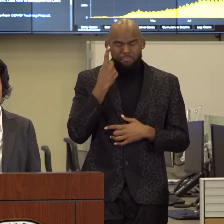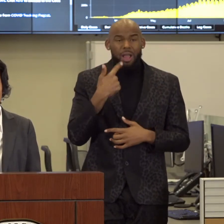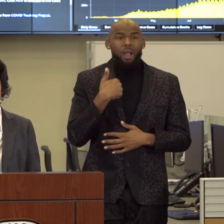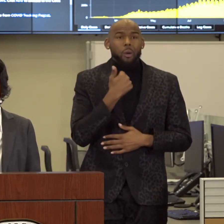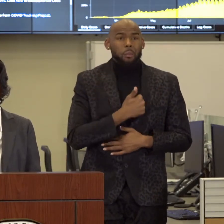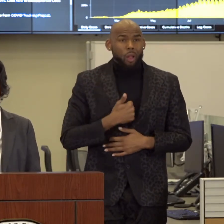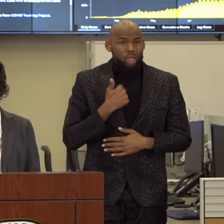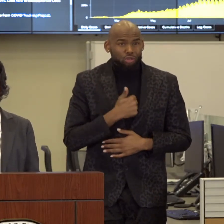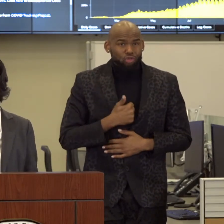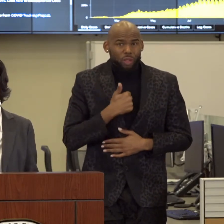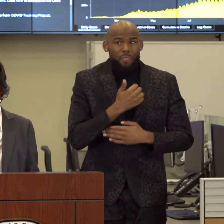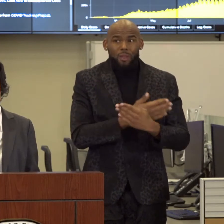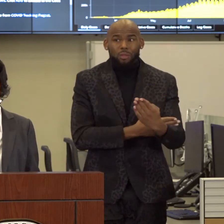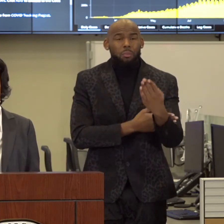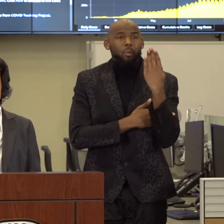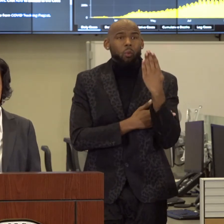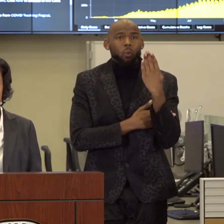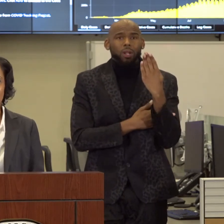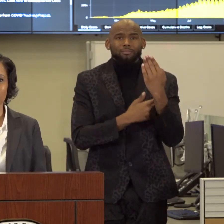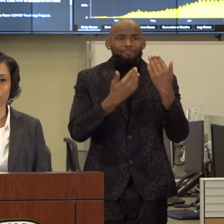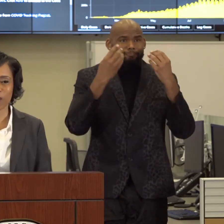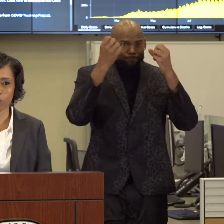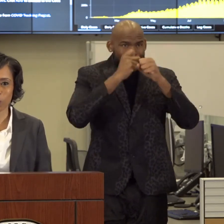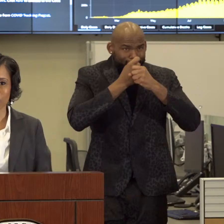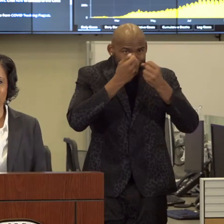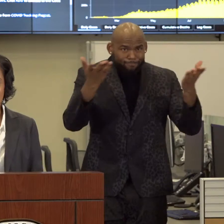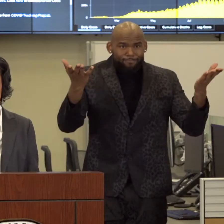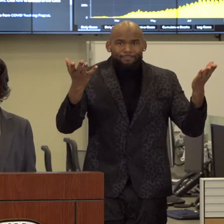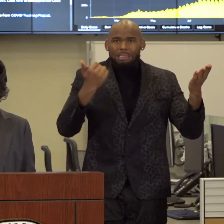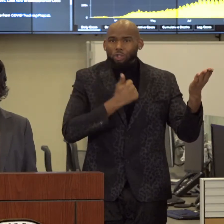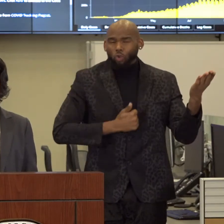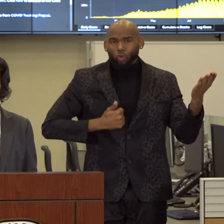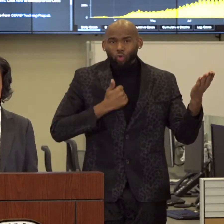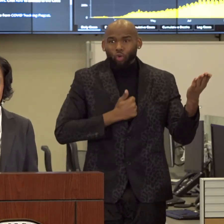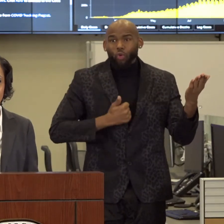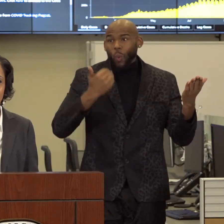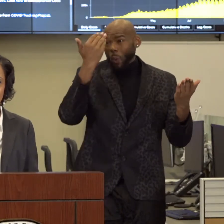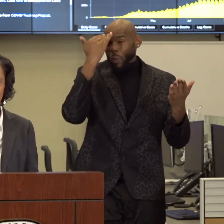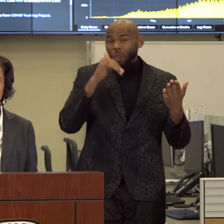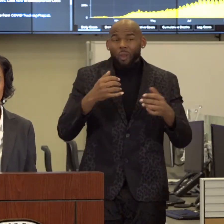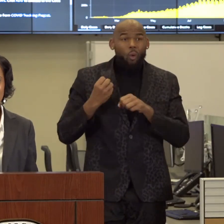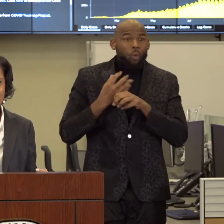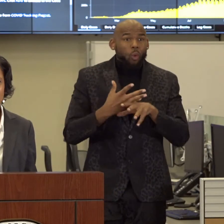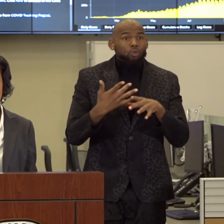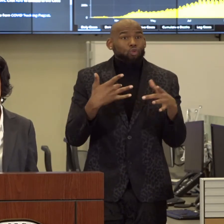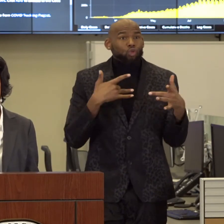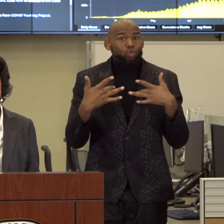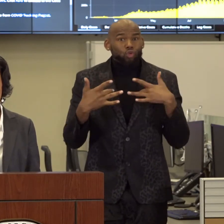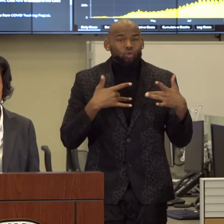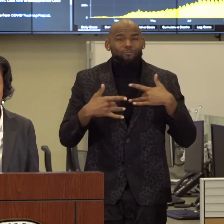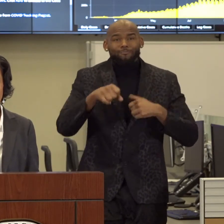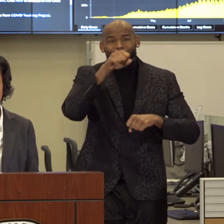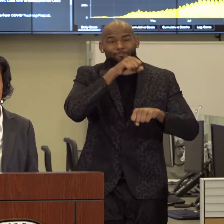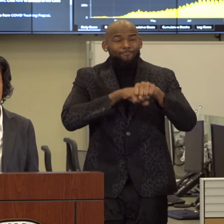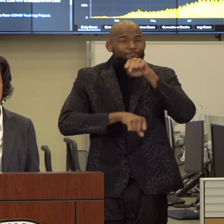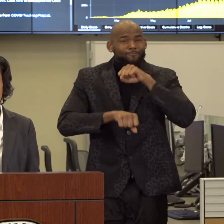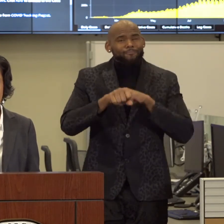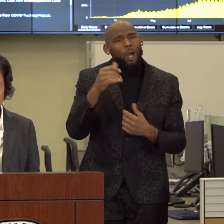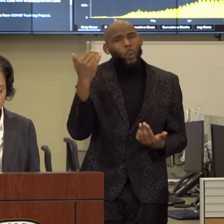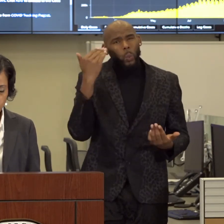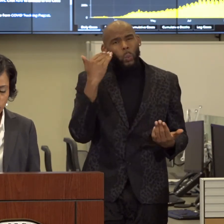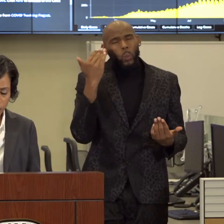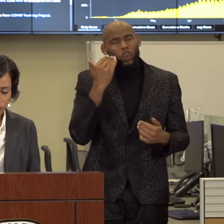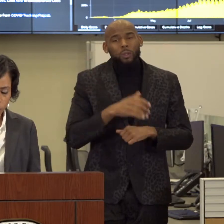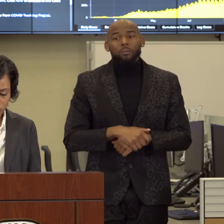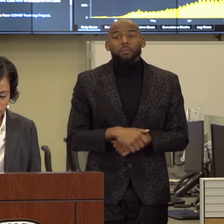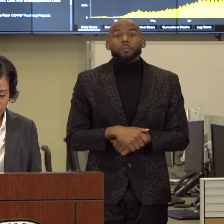apologize this morning. I just want to send out an apology to everyone because I know it caused great concern, great consternation, as it should have.